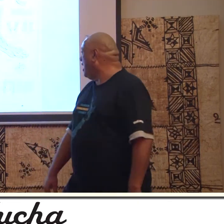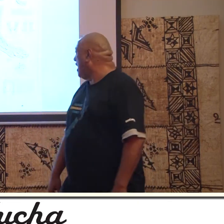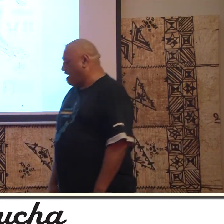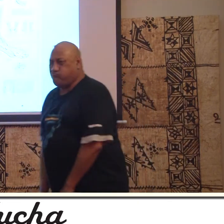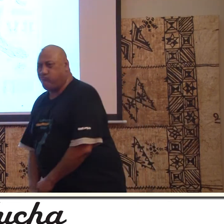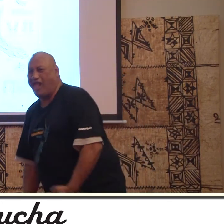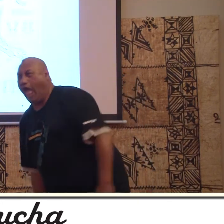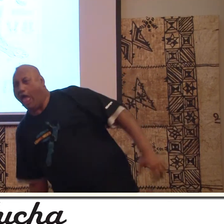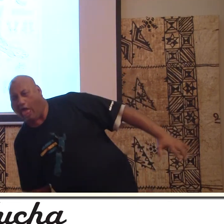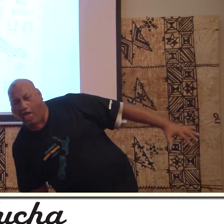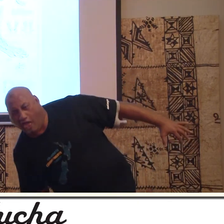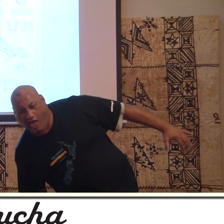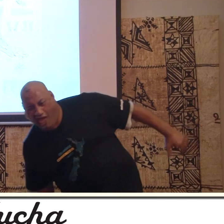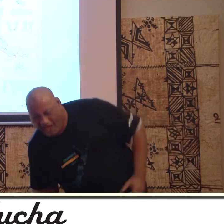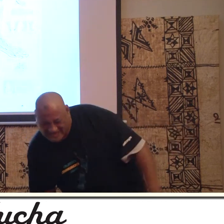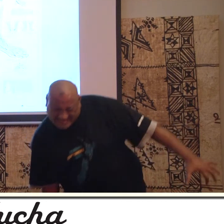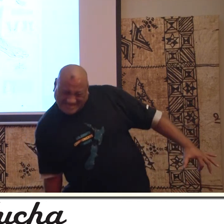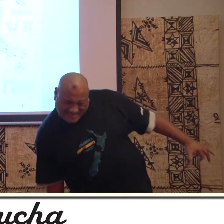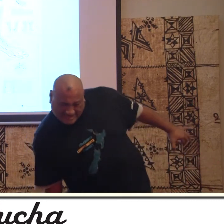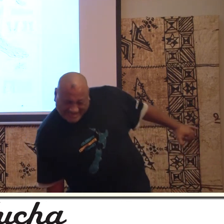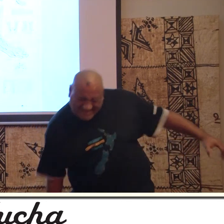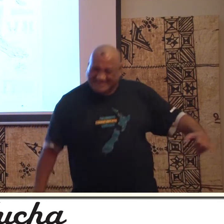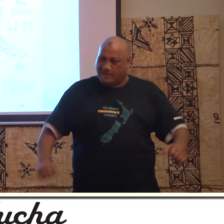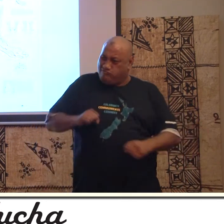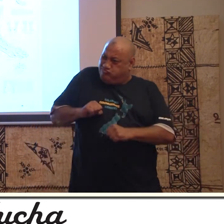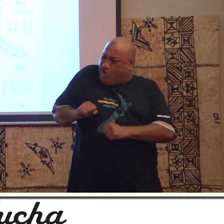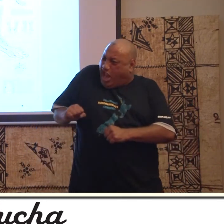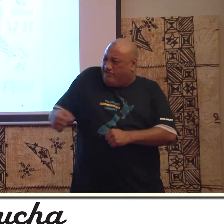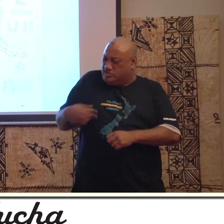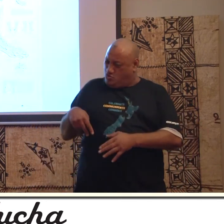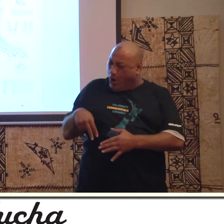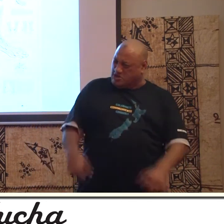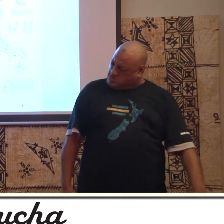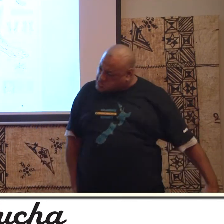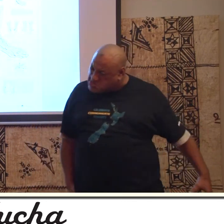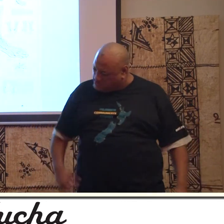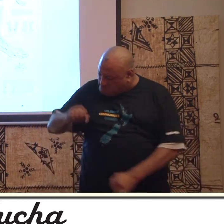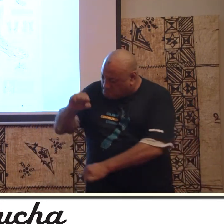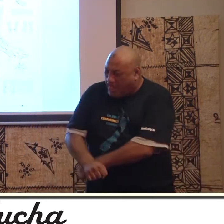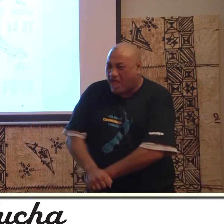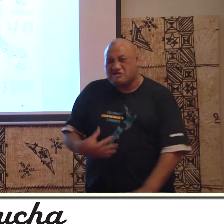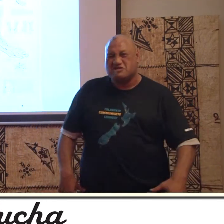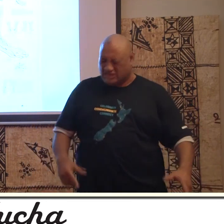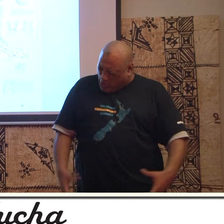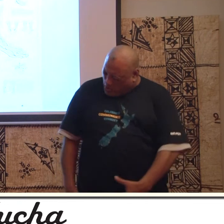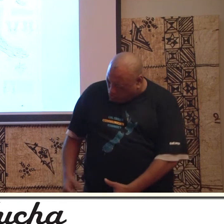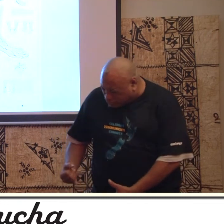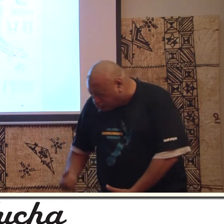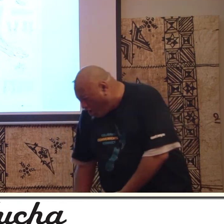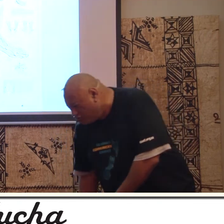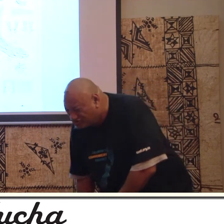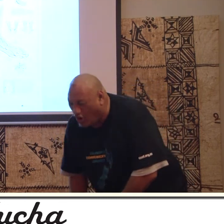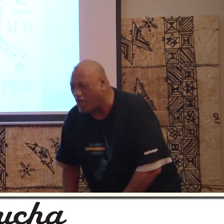Happy story. One time I was walking along and I broke my foot. Snapped. My foot just snapped on me. And I